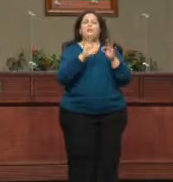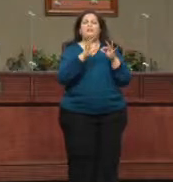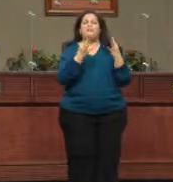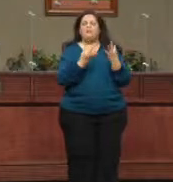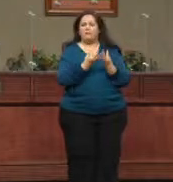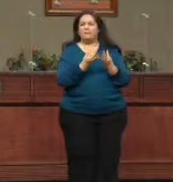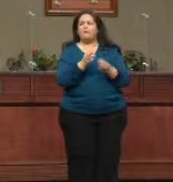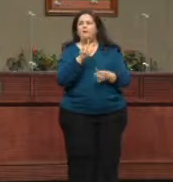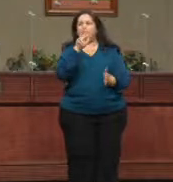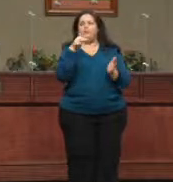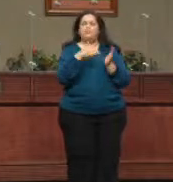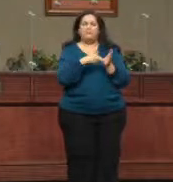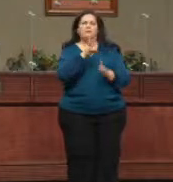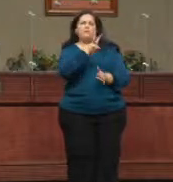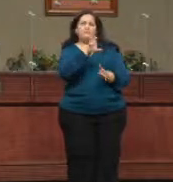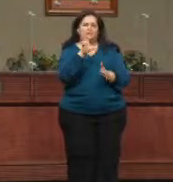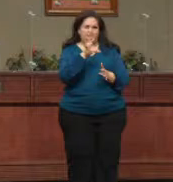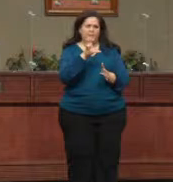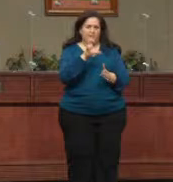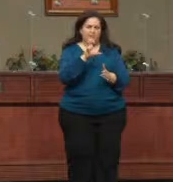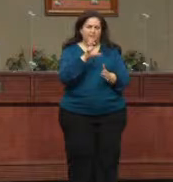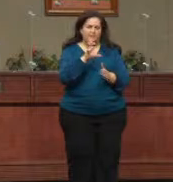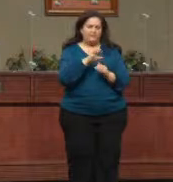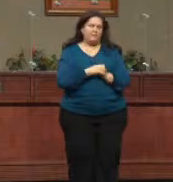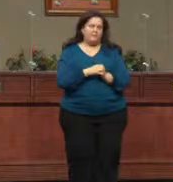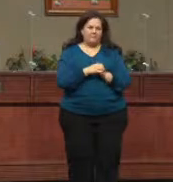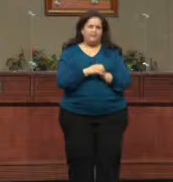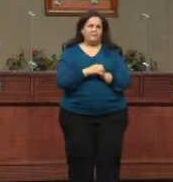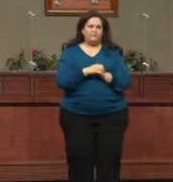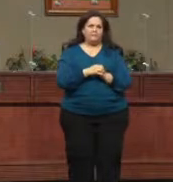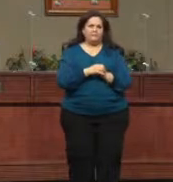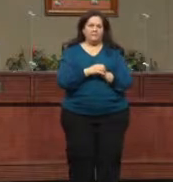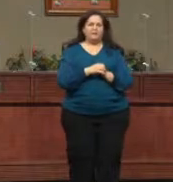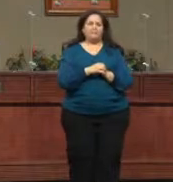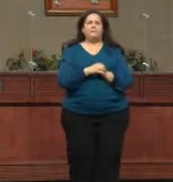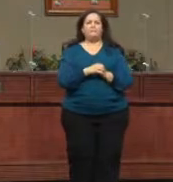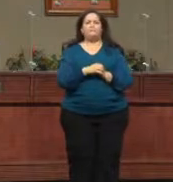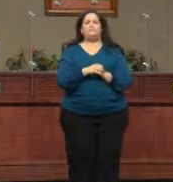stay in their homes. To be exact, as of about midday today,